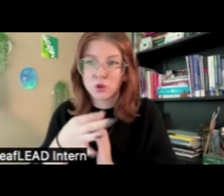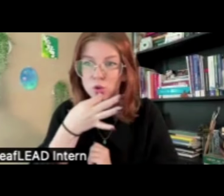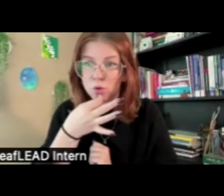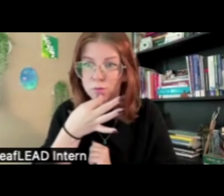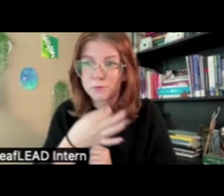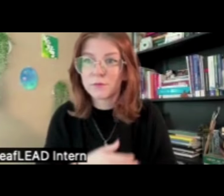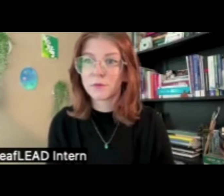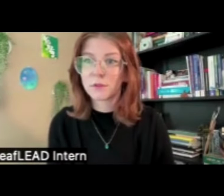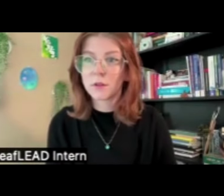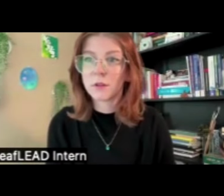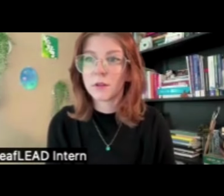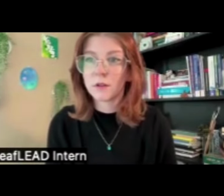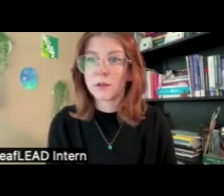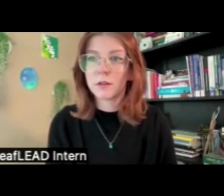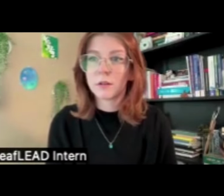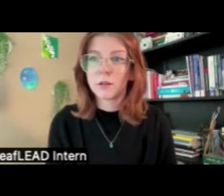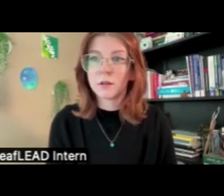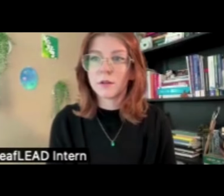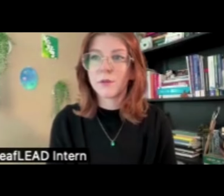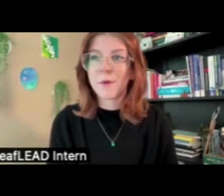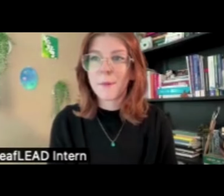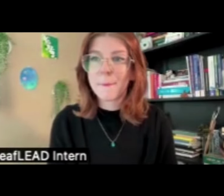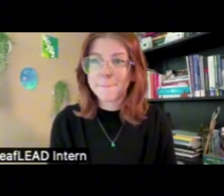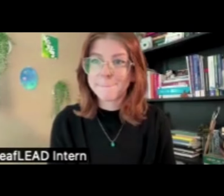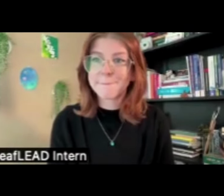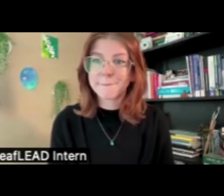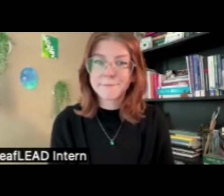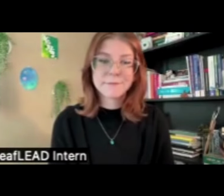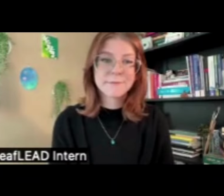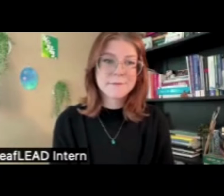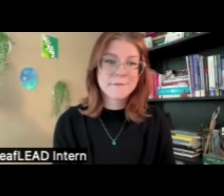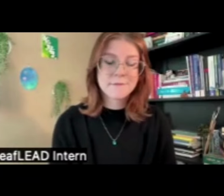get started with the pictures inside the frames soon.